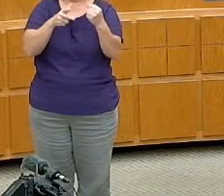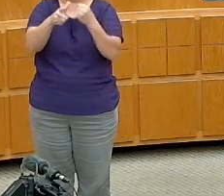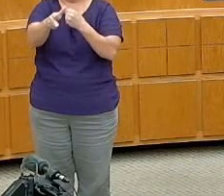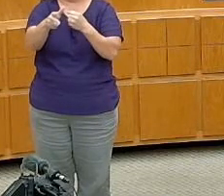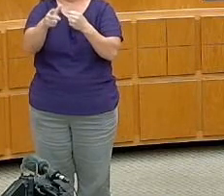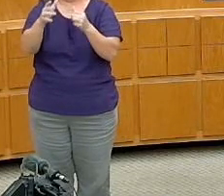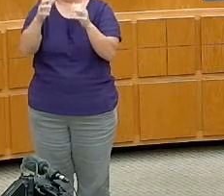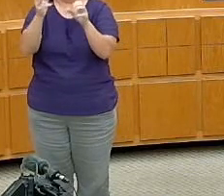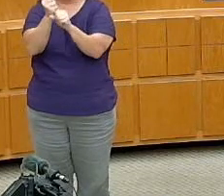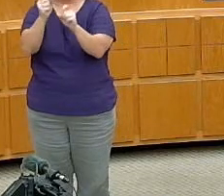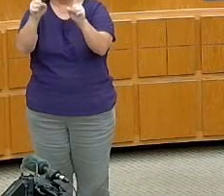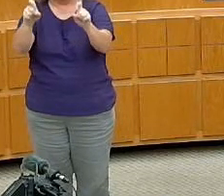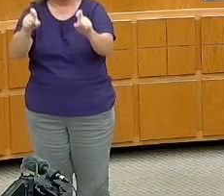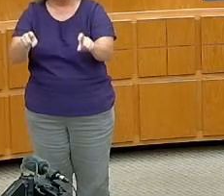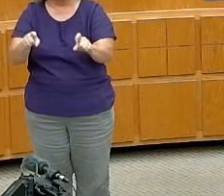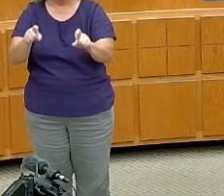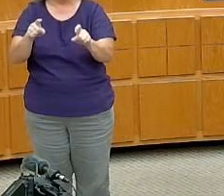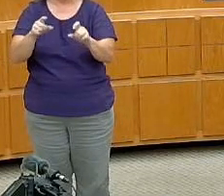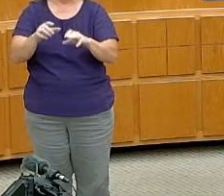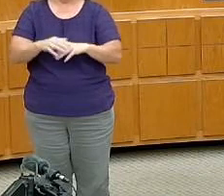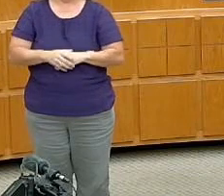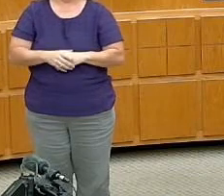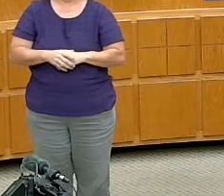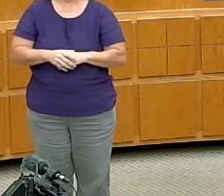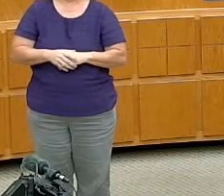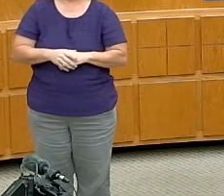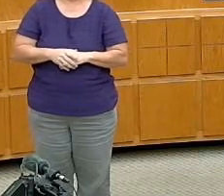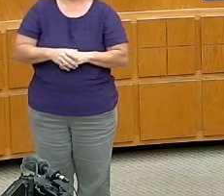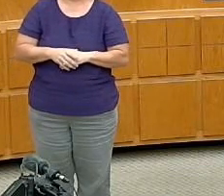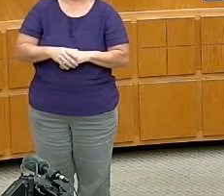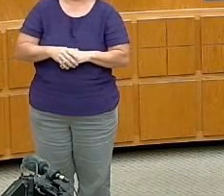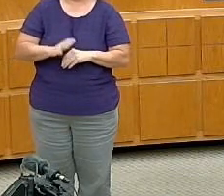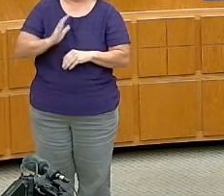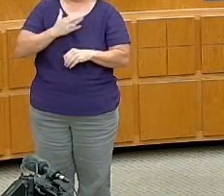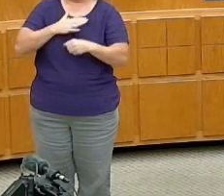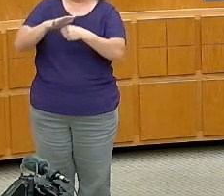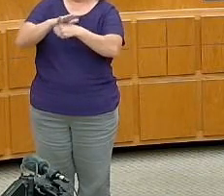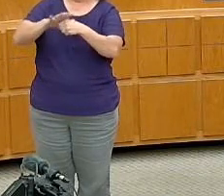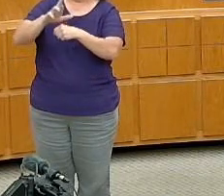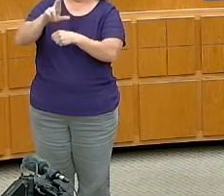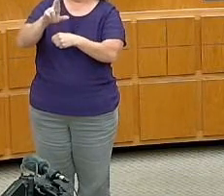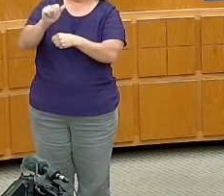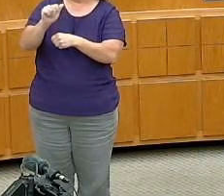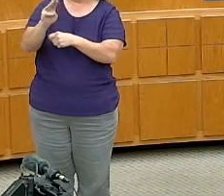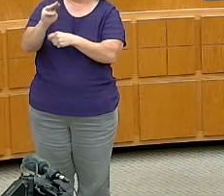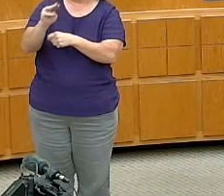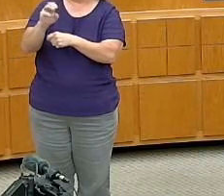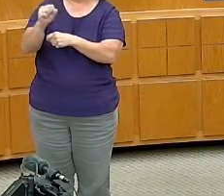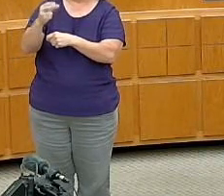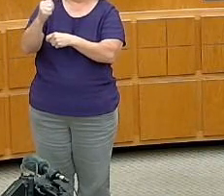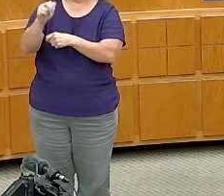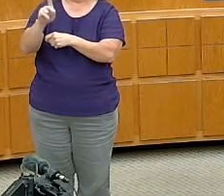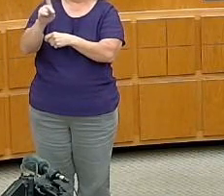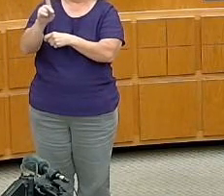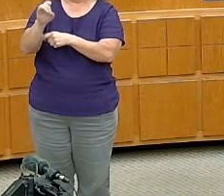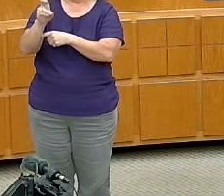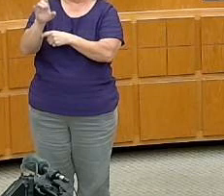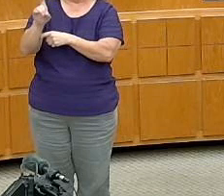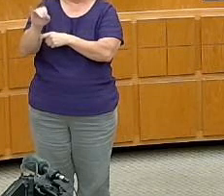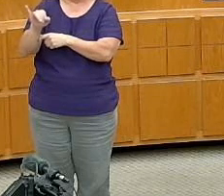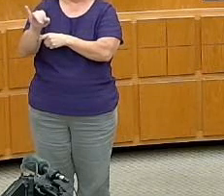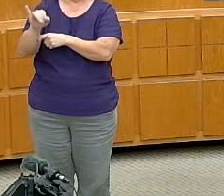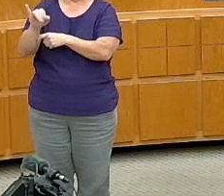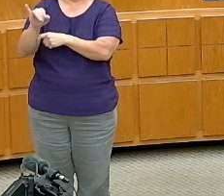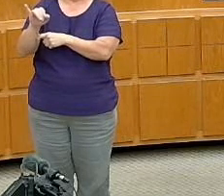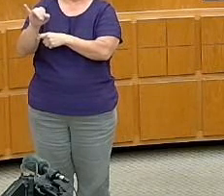mentioned, Dr. Ramachandruni, our local health authority, he is a private doctor, a medical doctor who specializes